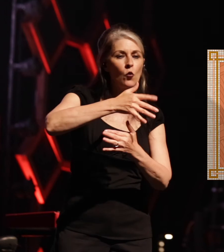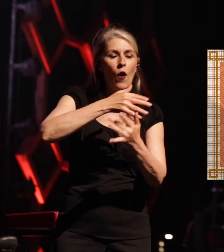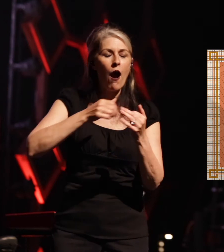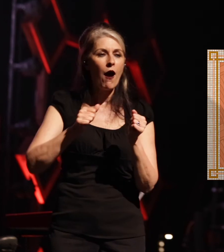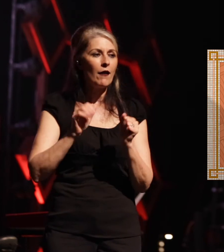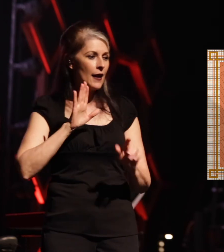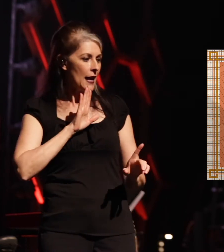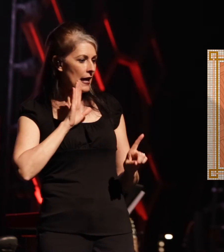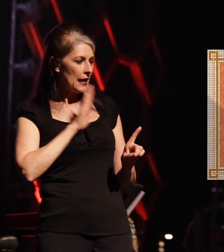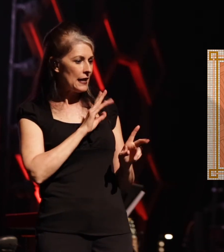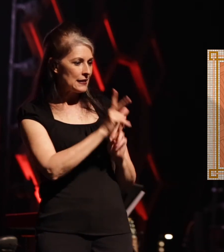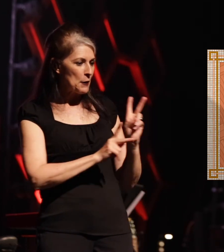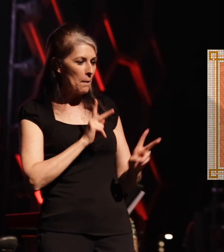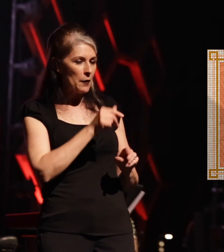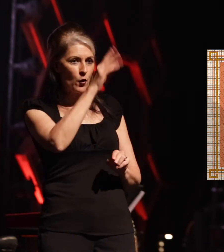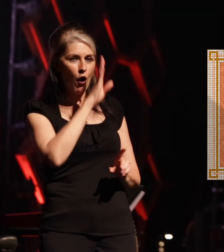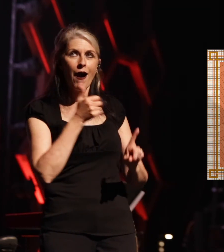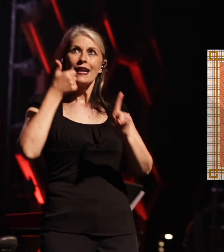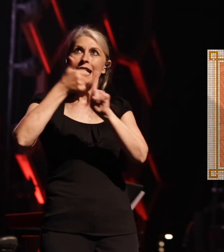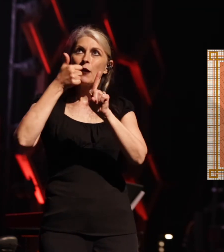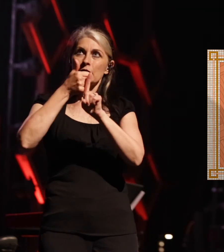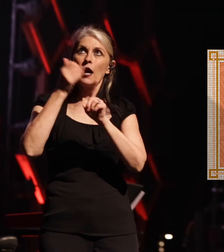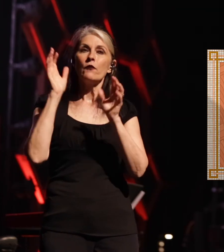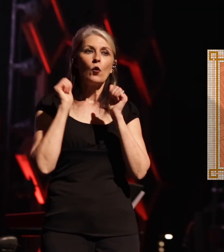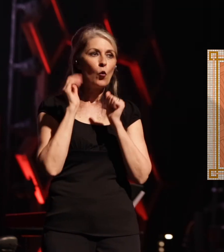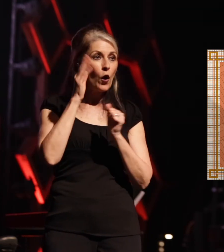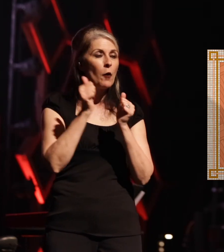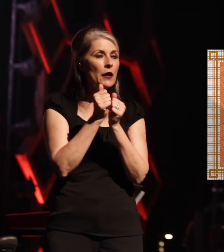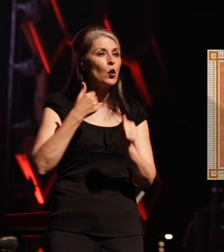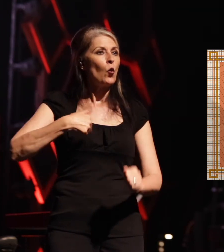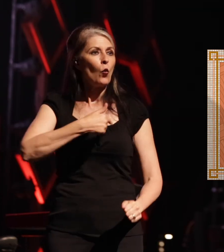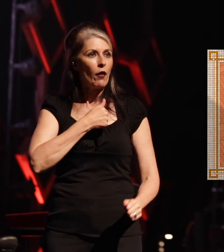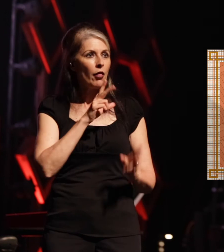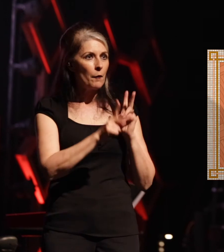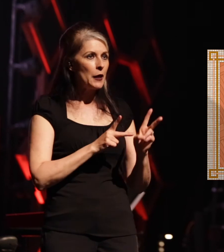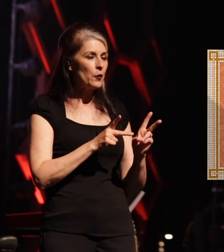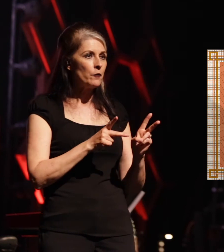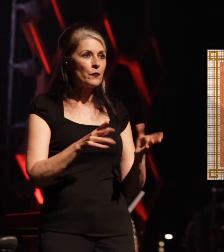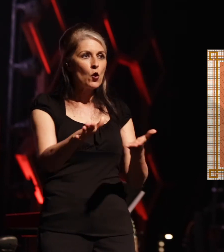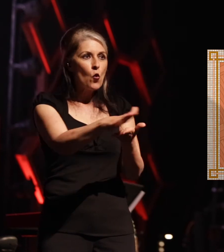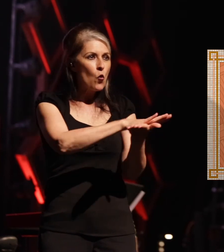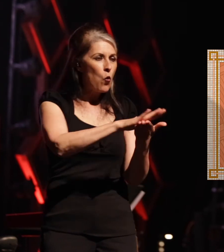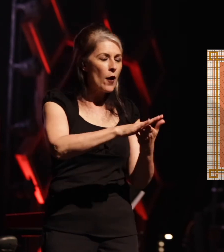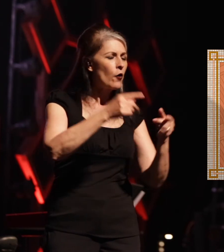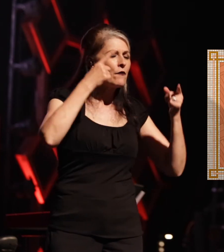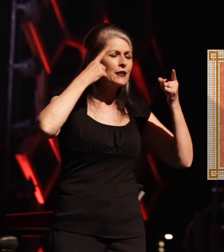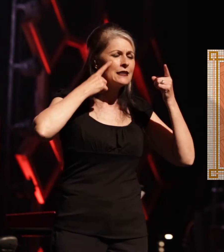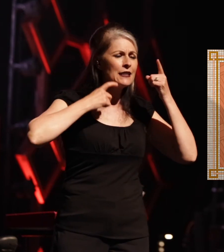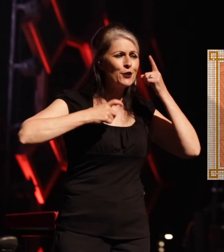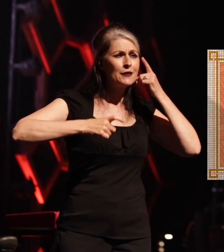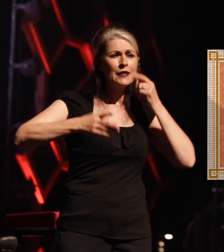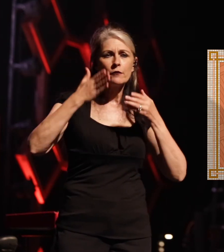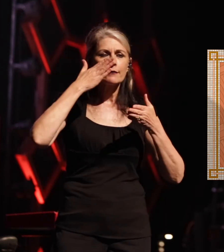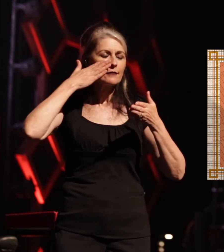himself will be with them and be their God. He will wipe every tear from their eyes. There will be no more death or mourning or crying